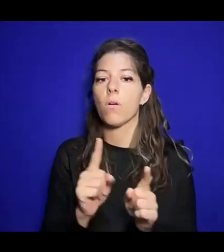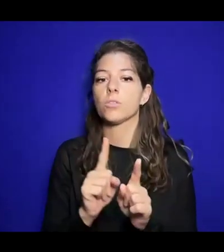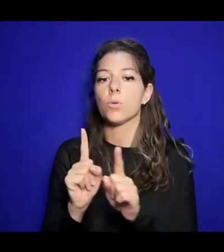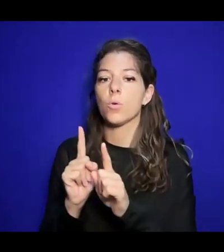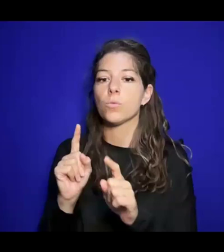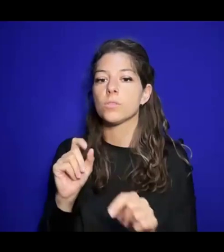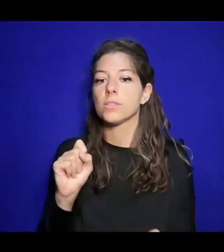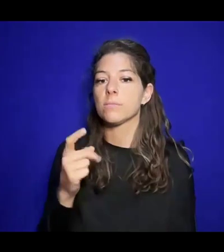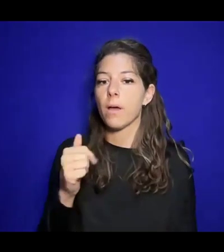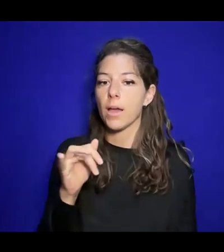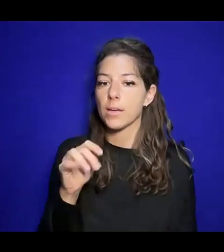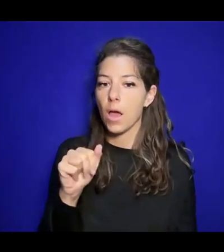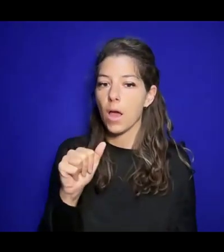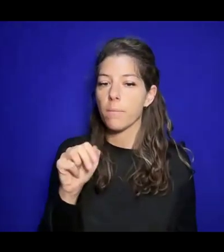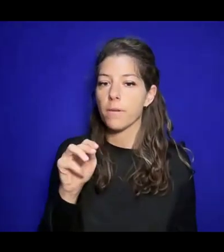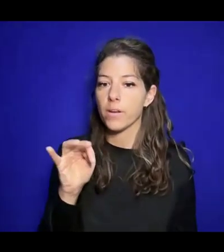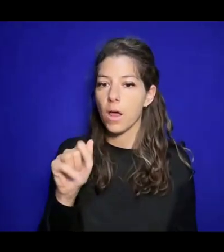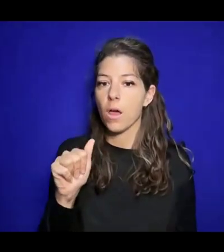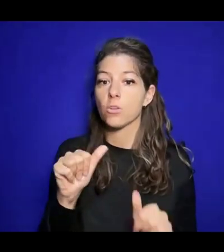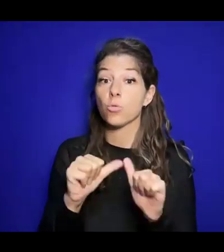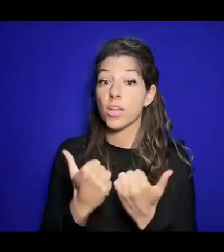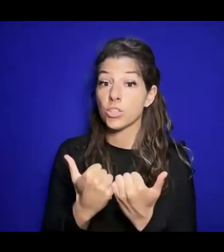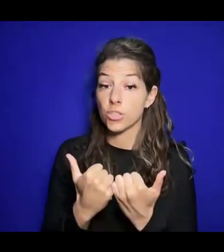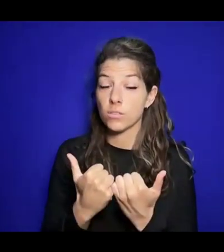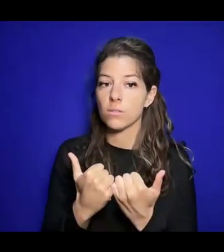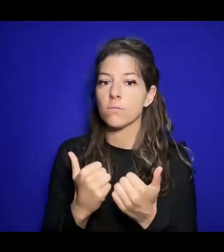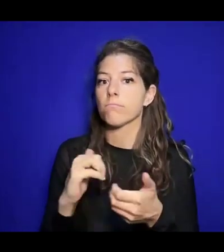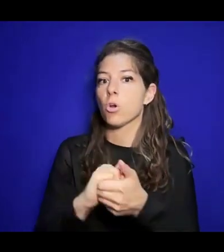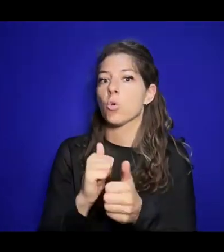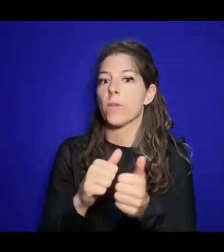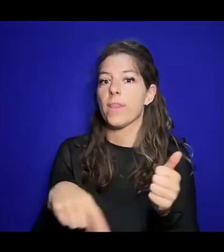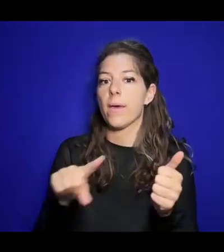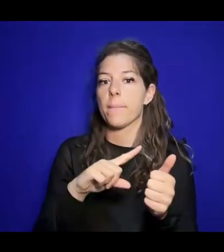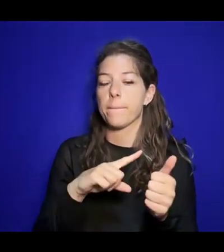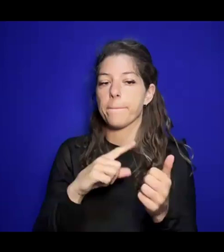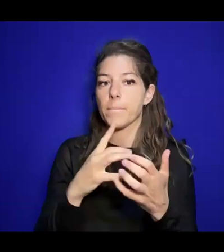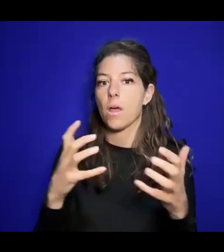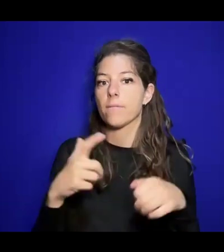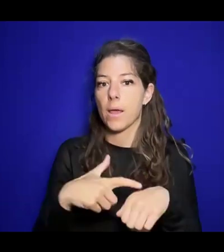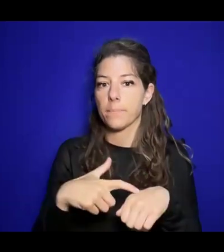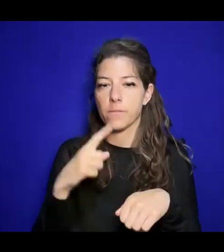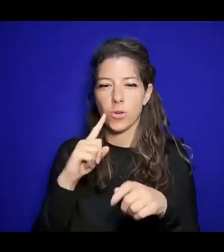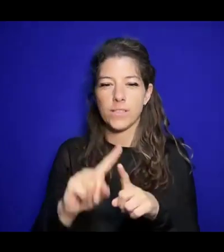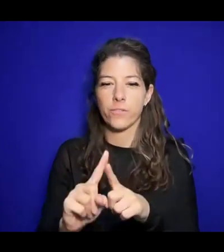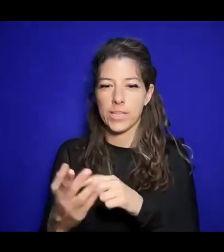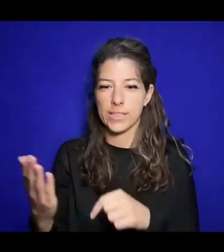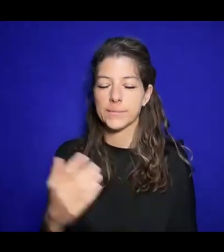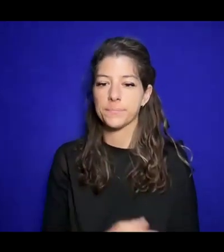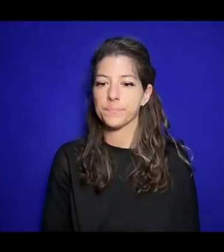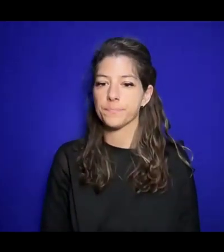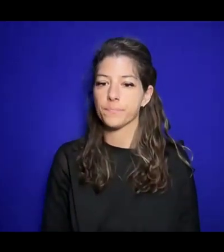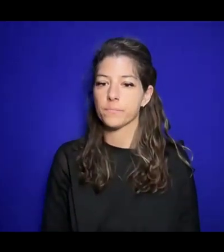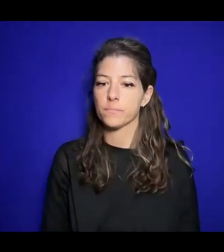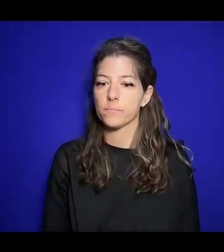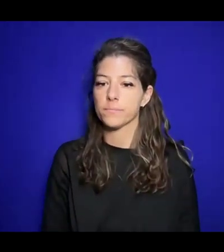Spina Bifida Association, which we partner with a lot of times to do different things.